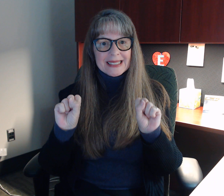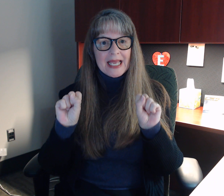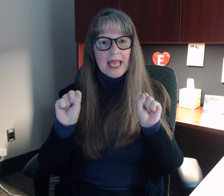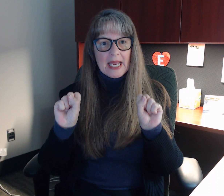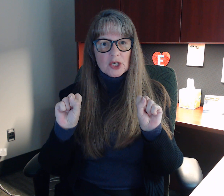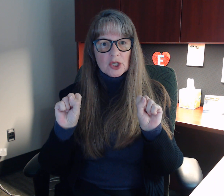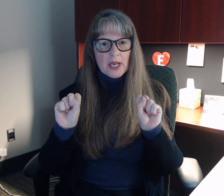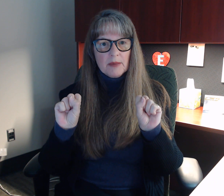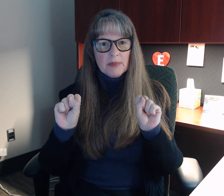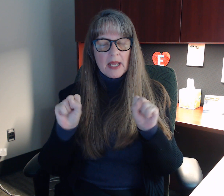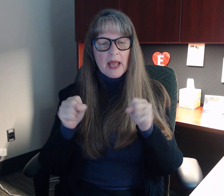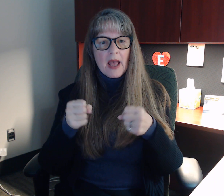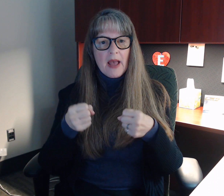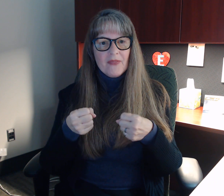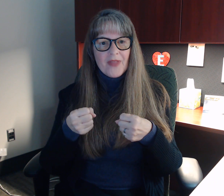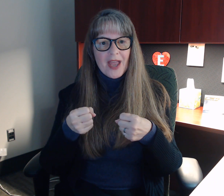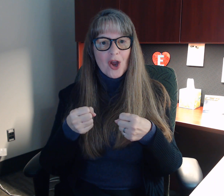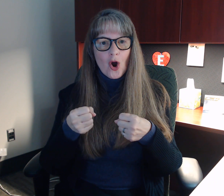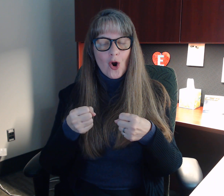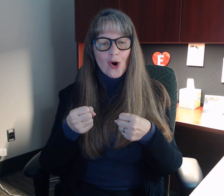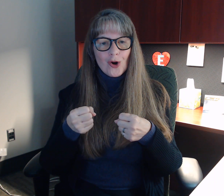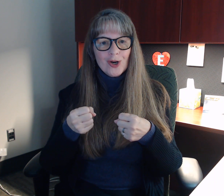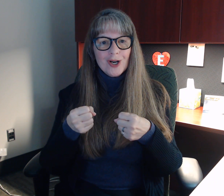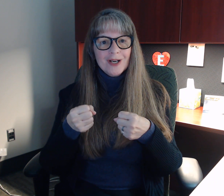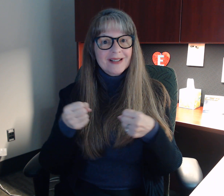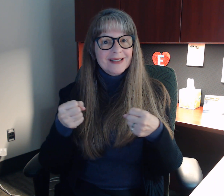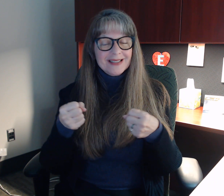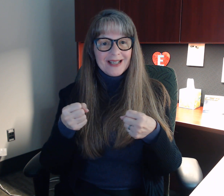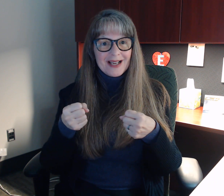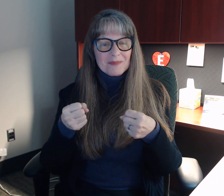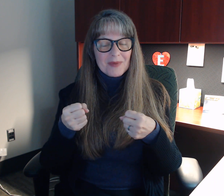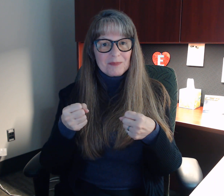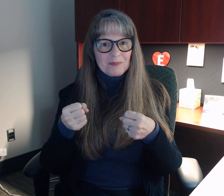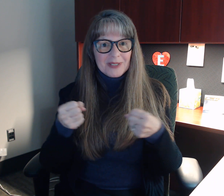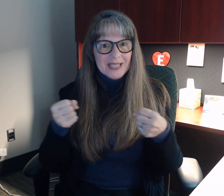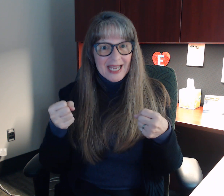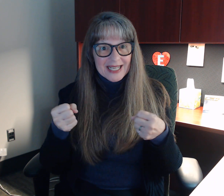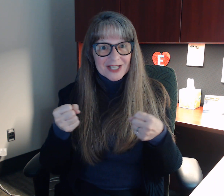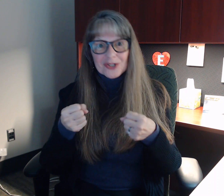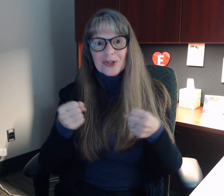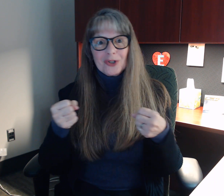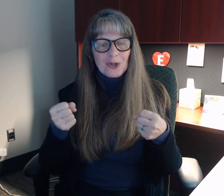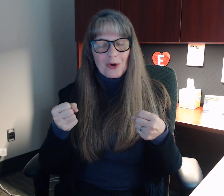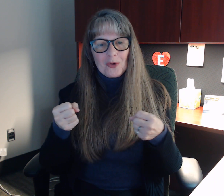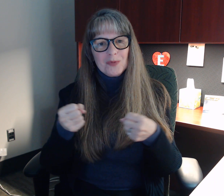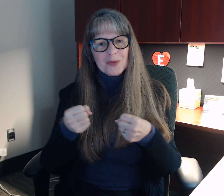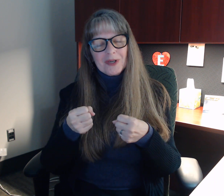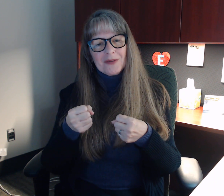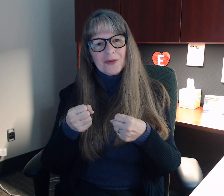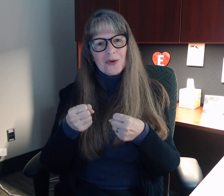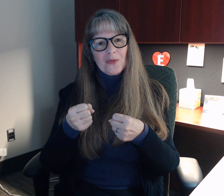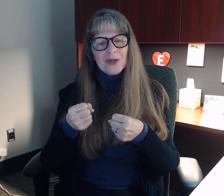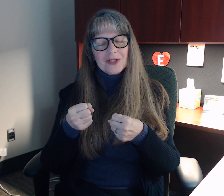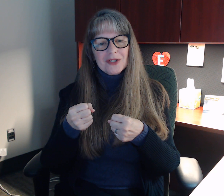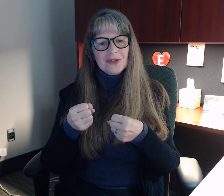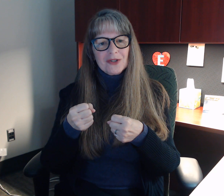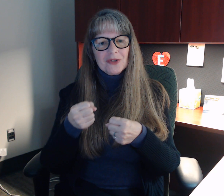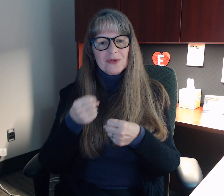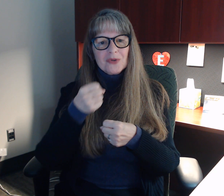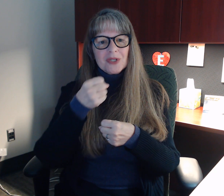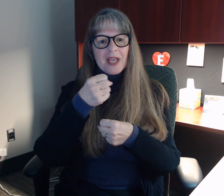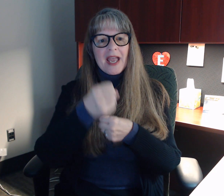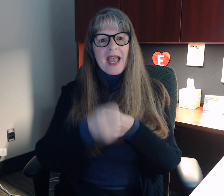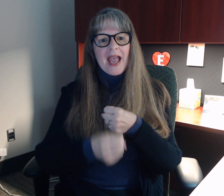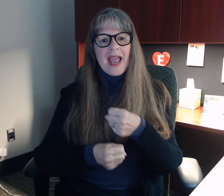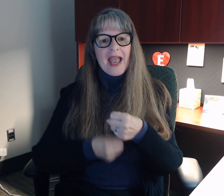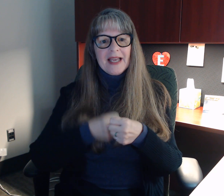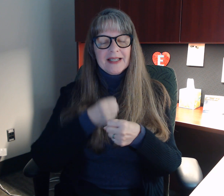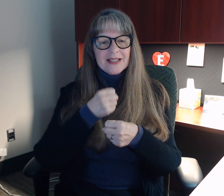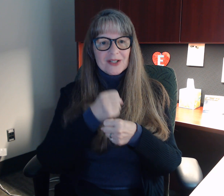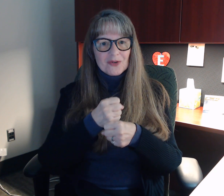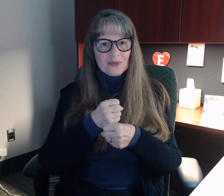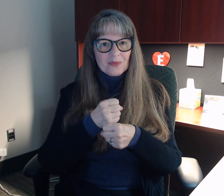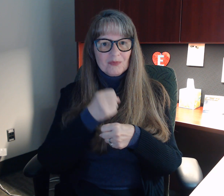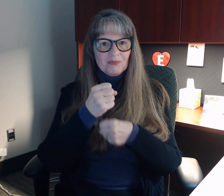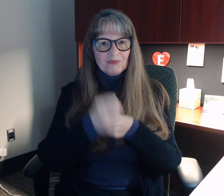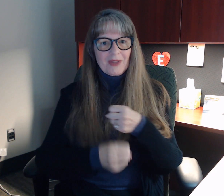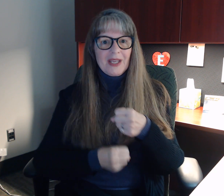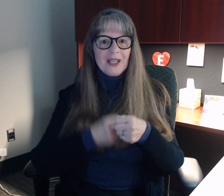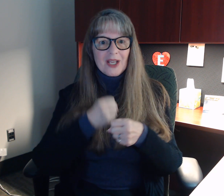hand shape, and they are planets, globes, whatever you want to choose, and it goes